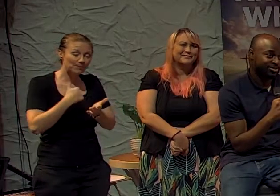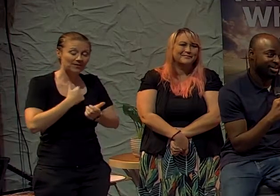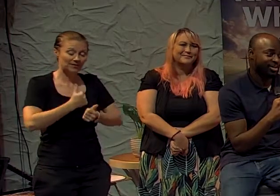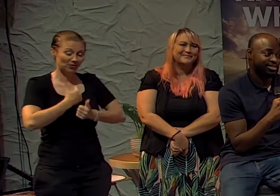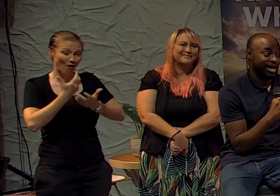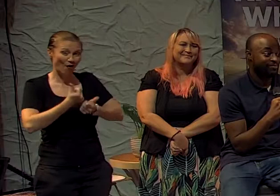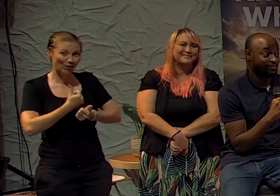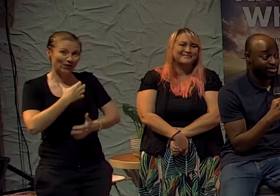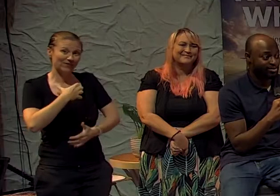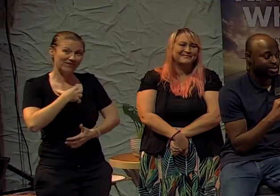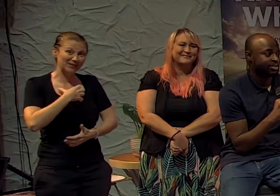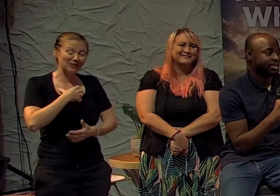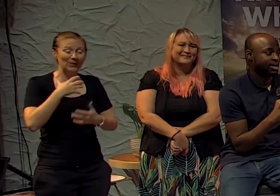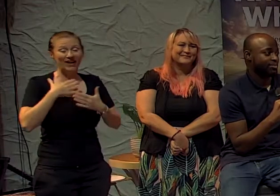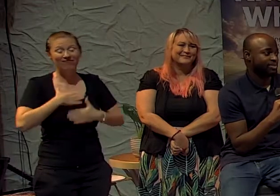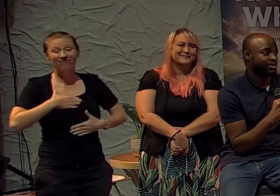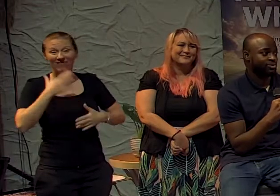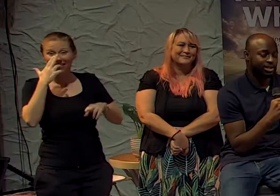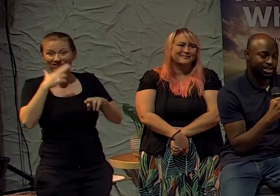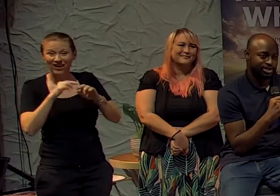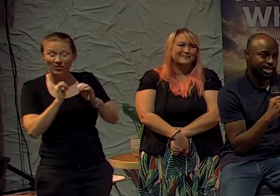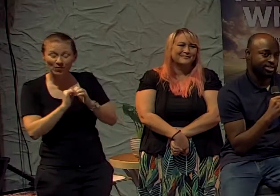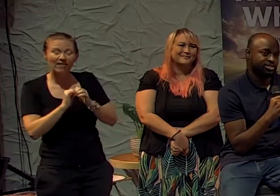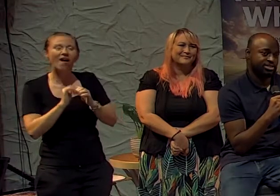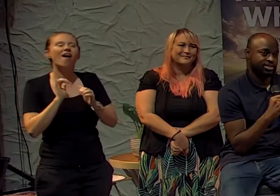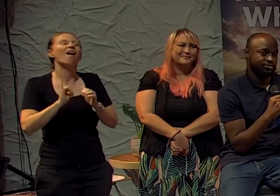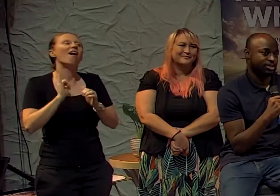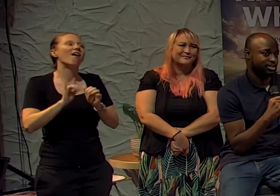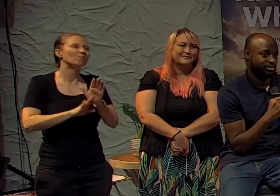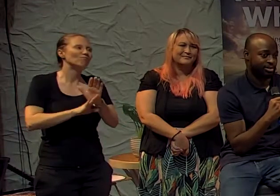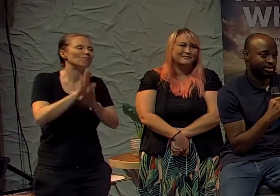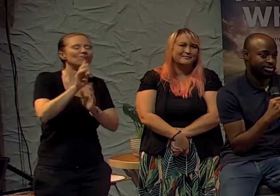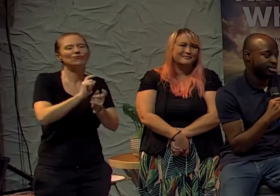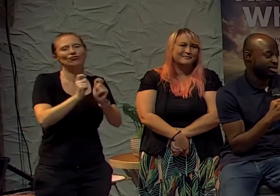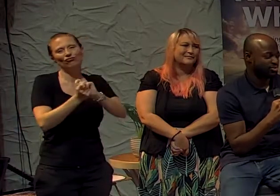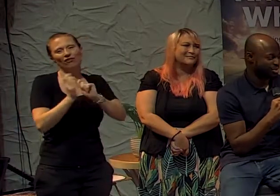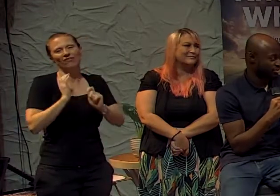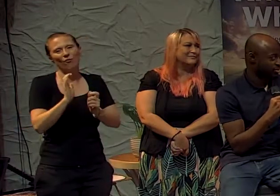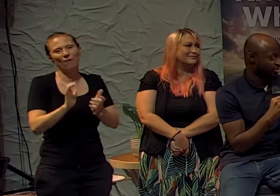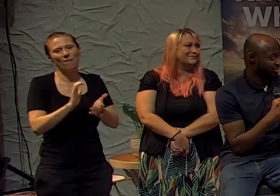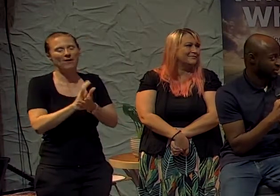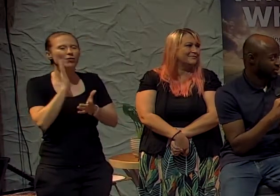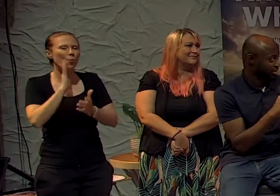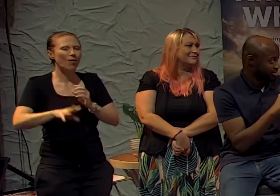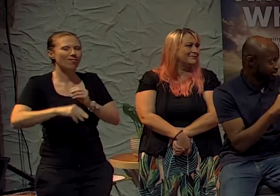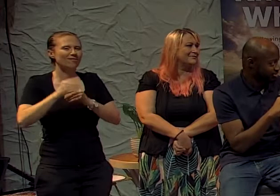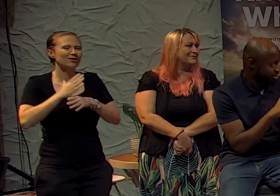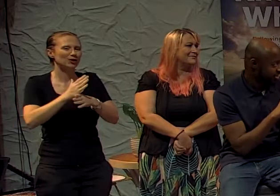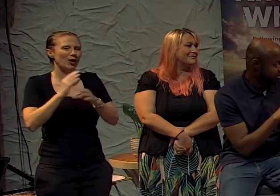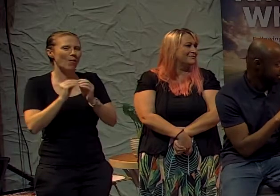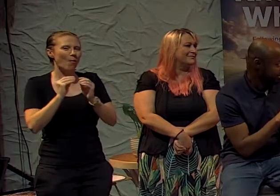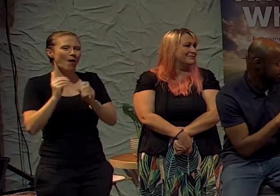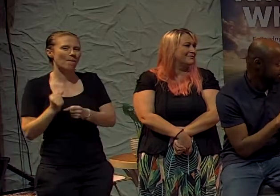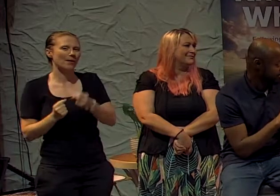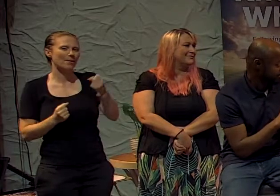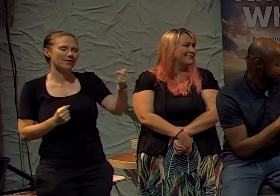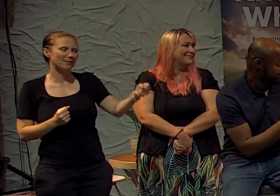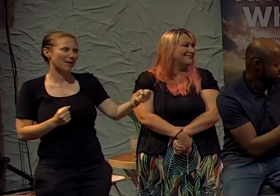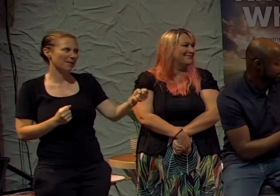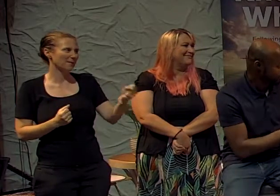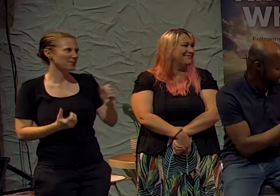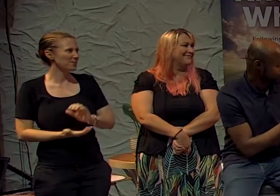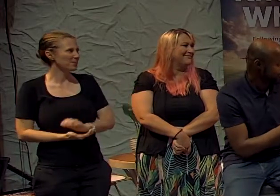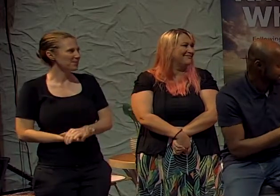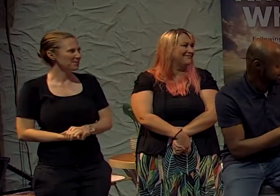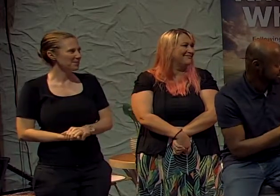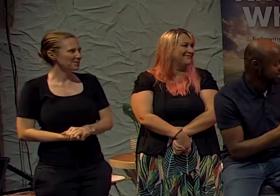to and to have fun with, then it really changed things for us in our marriage. And we'll share more as we go on, but I'm going to pass the mic. Or